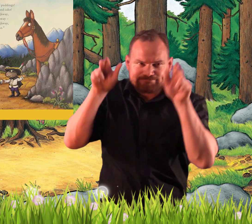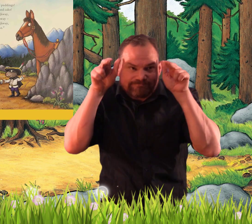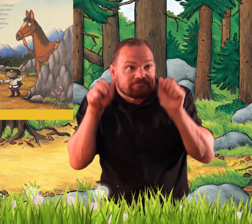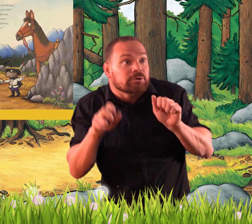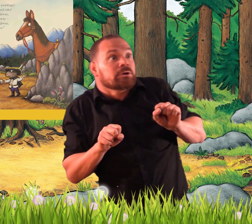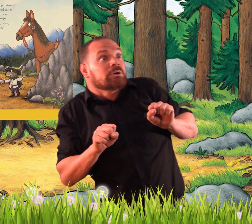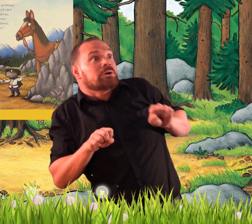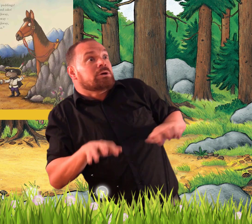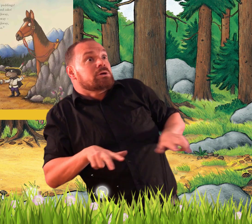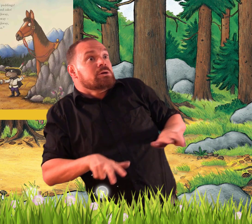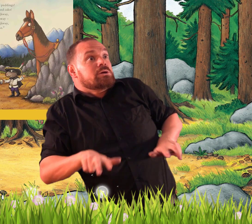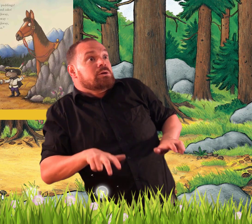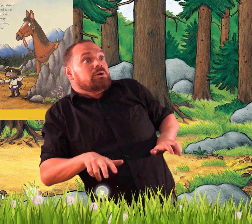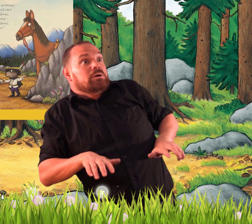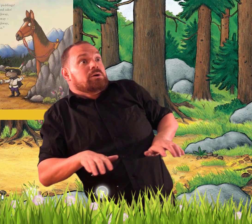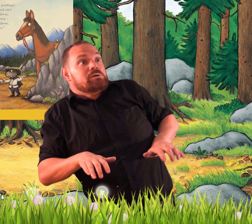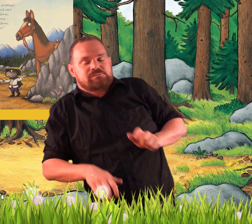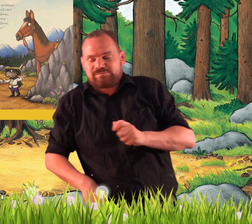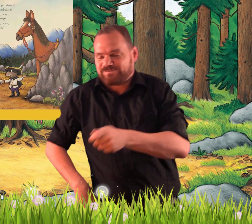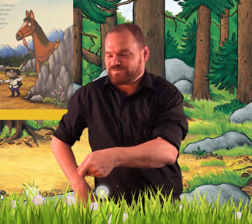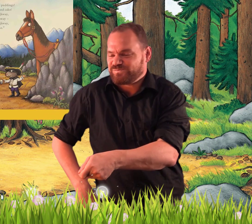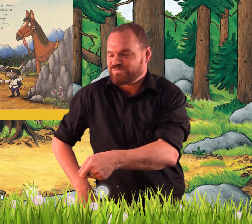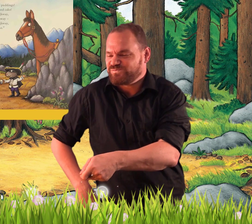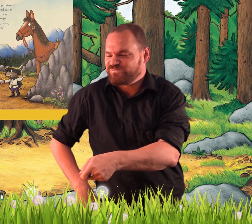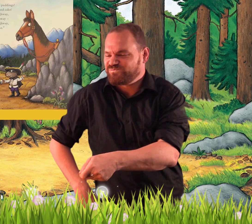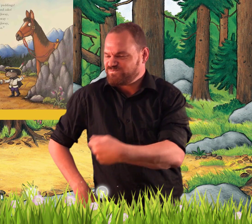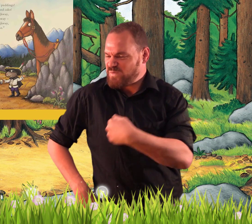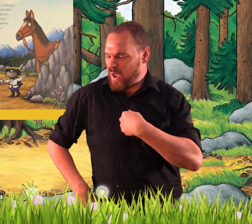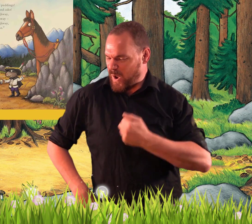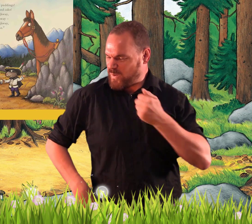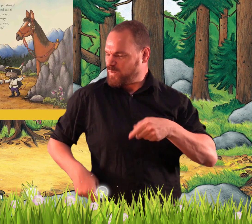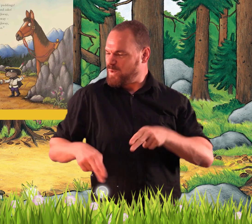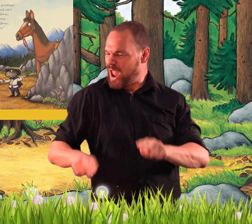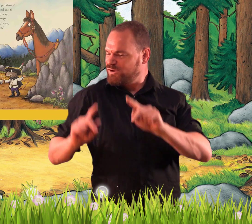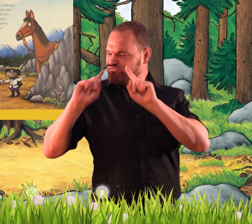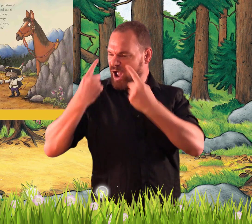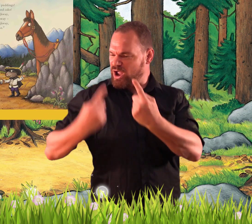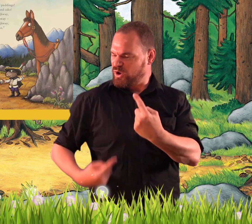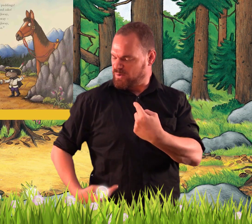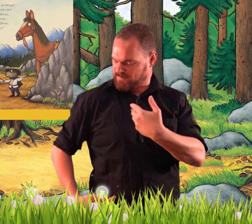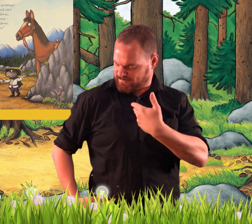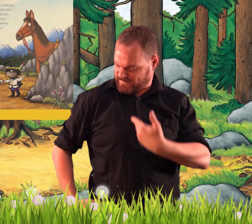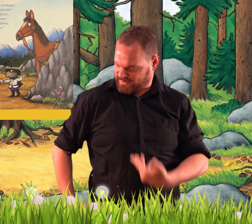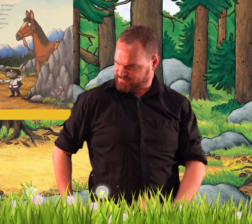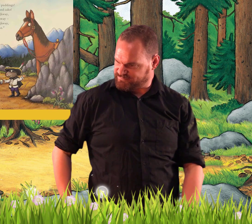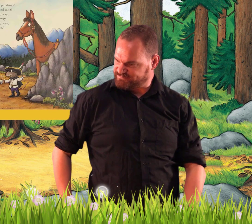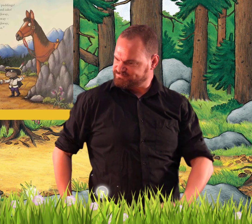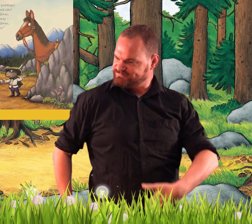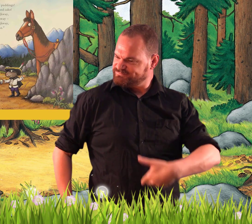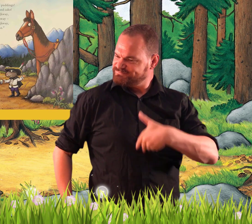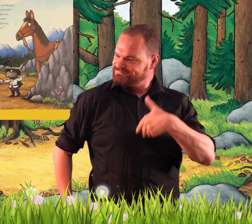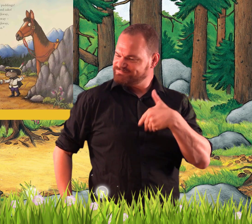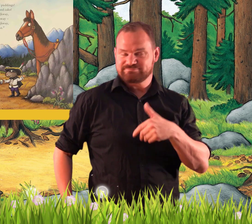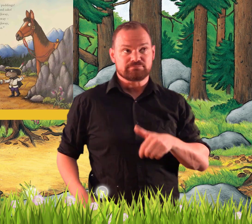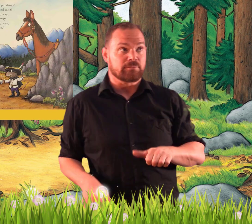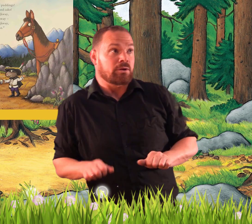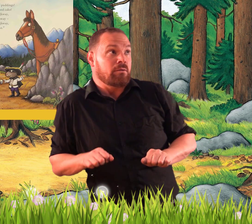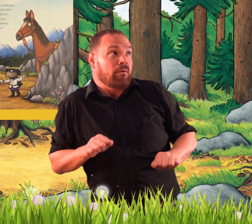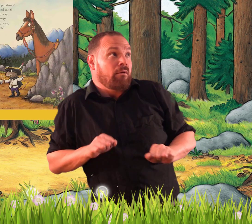was the highway rat, pointing his long sword at her. "I am the highway rat," he announced.